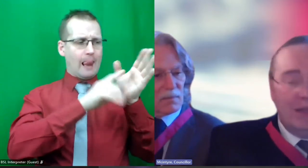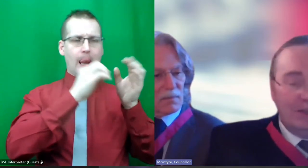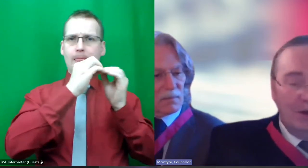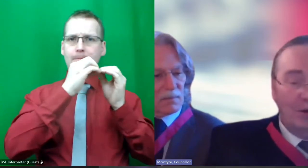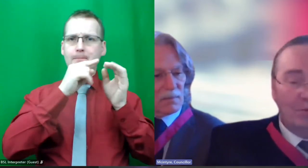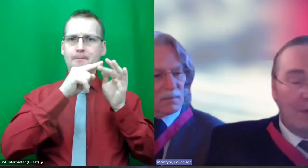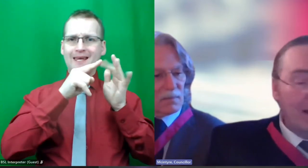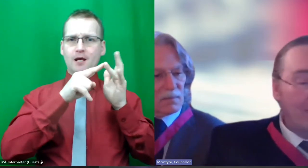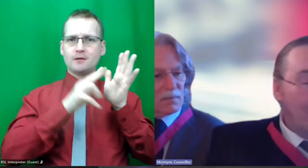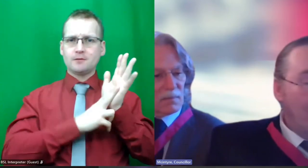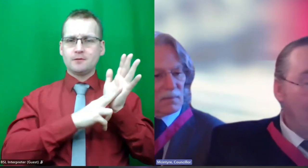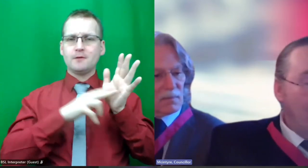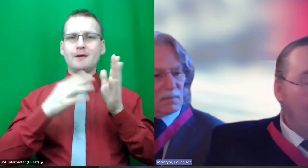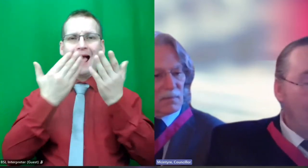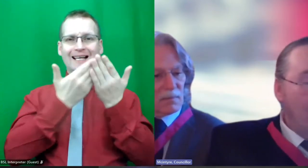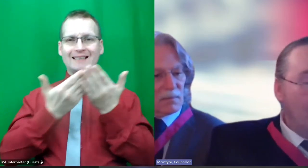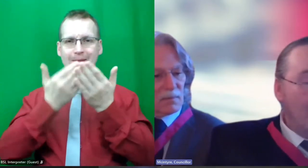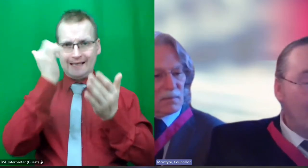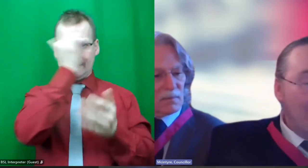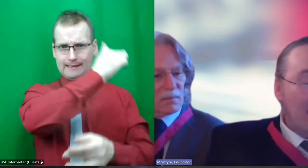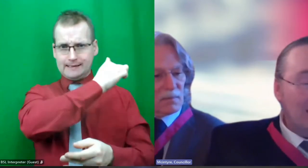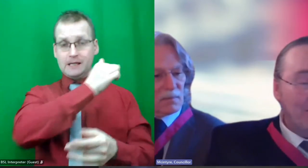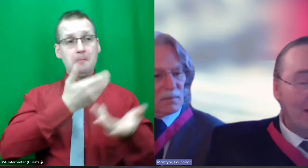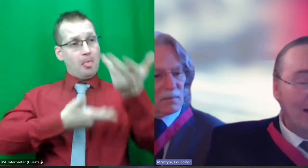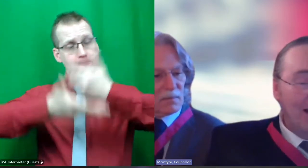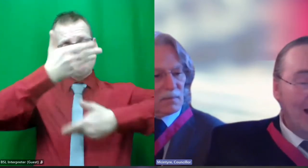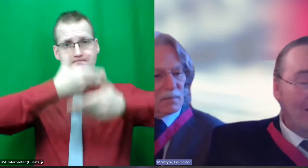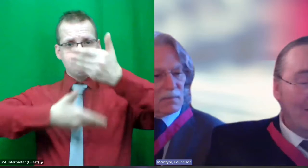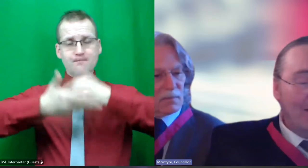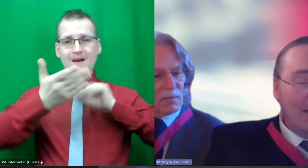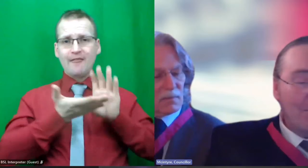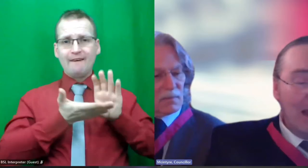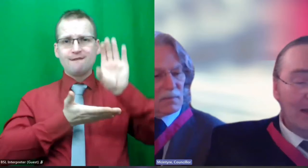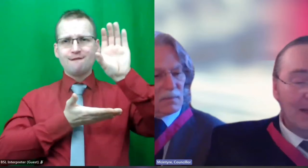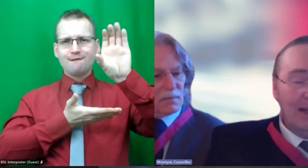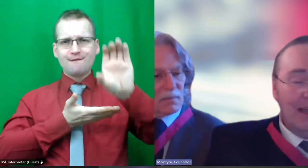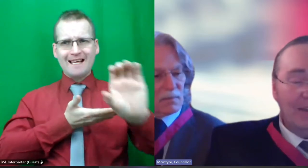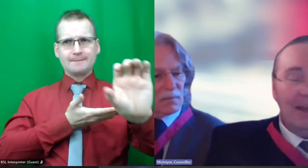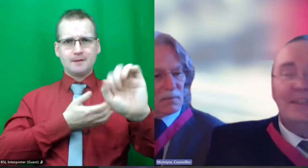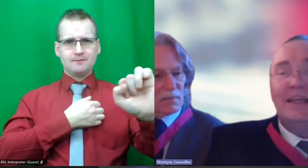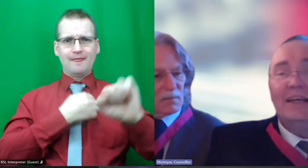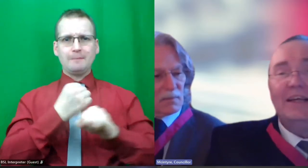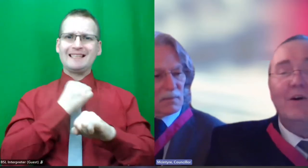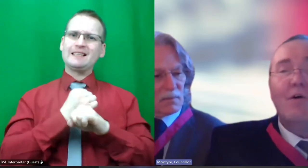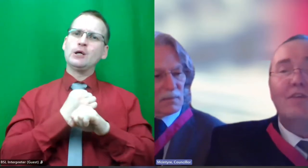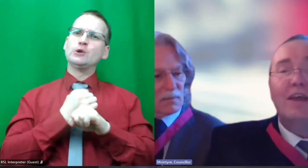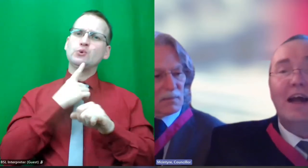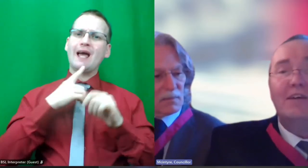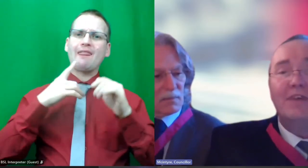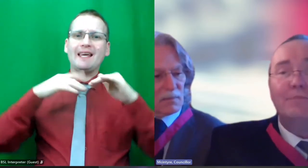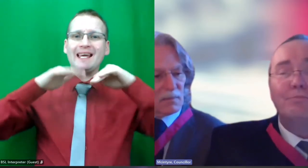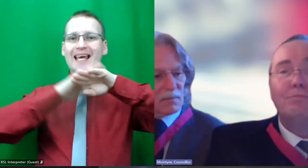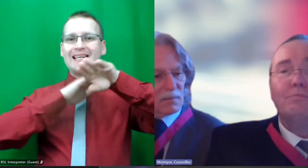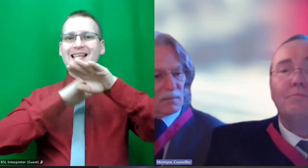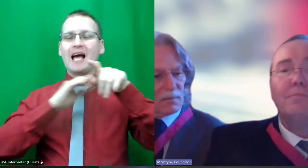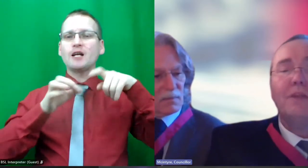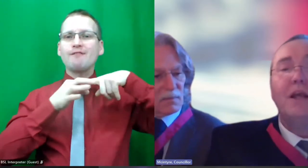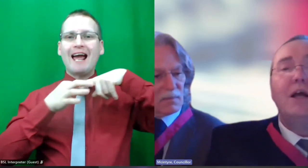and they told me of the investment that they made in getting the interior of the